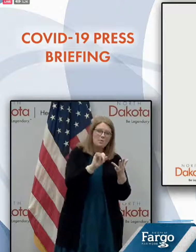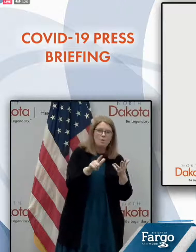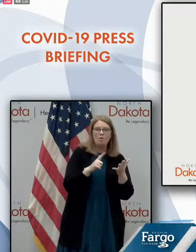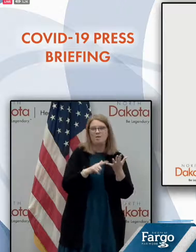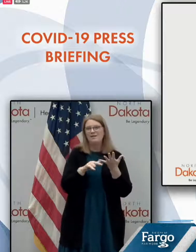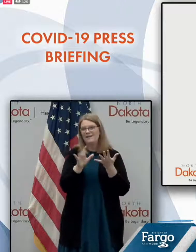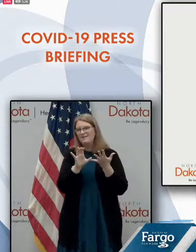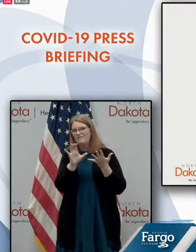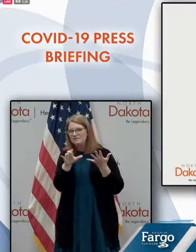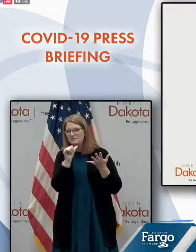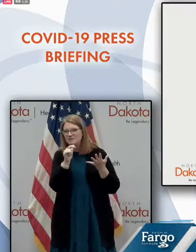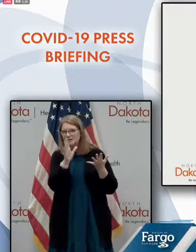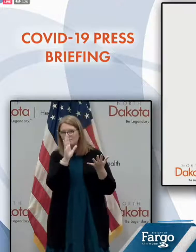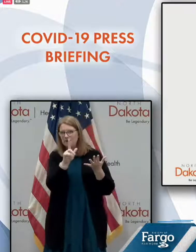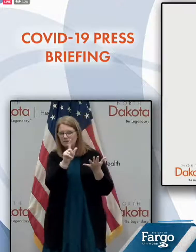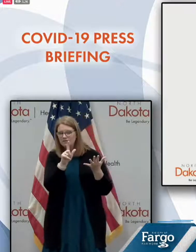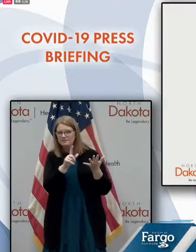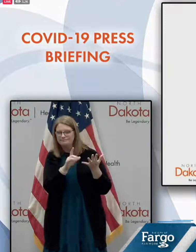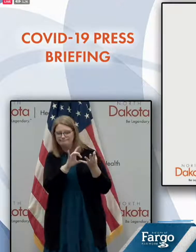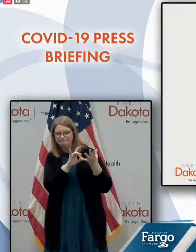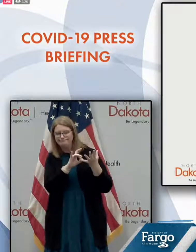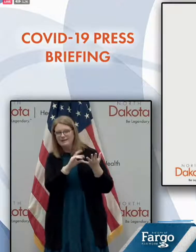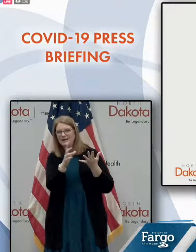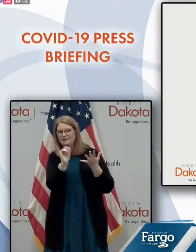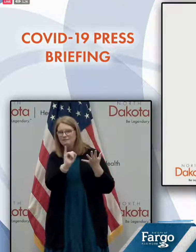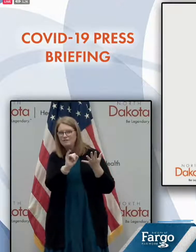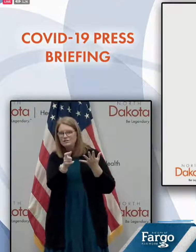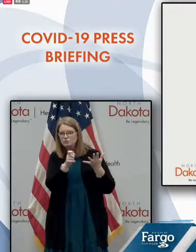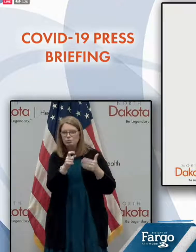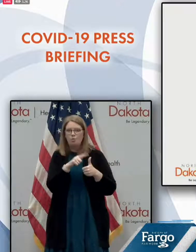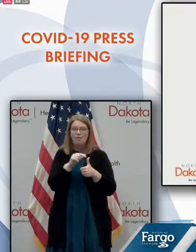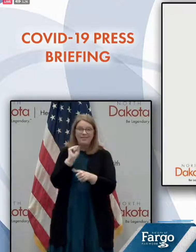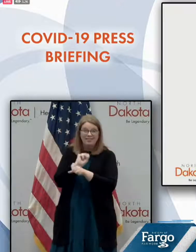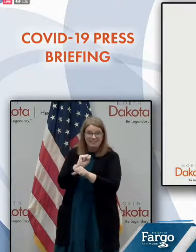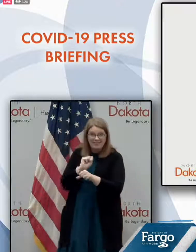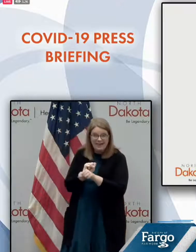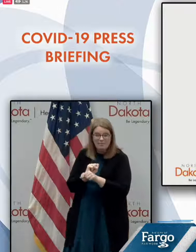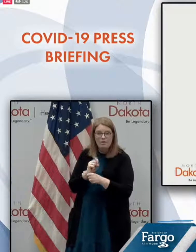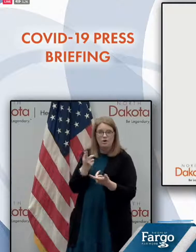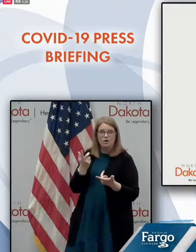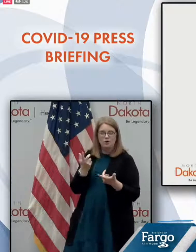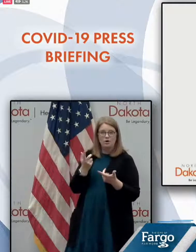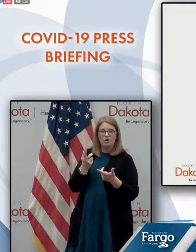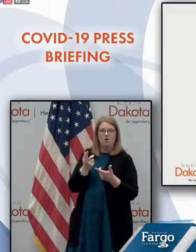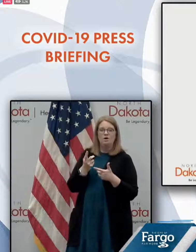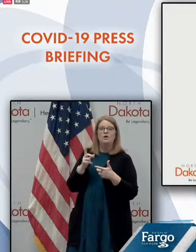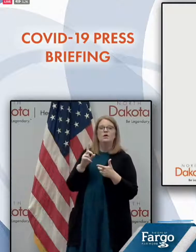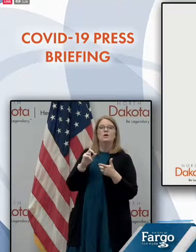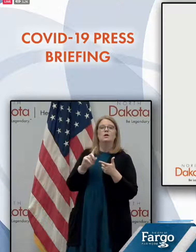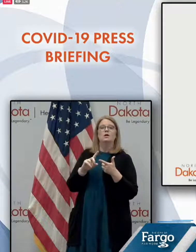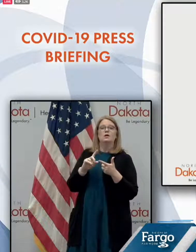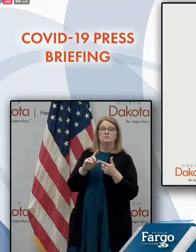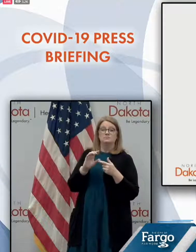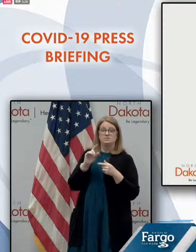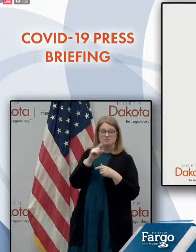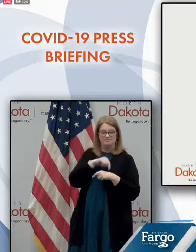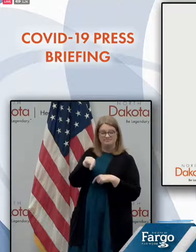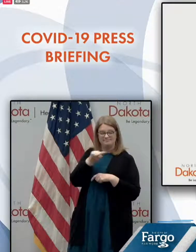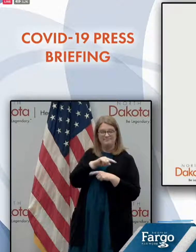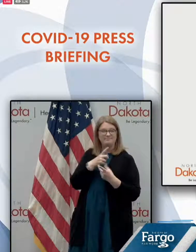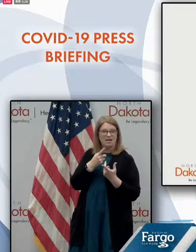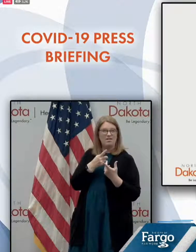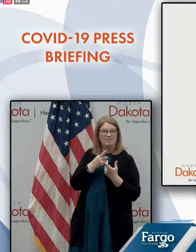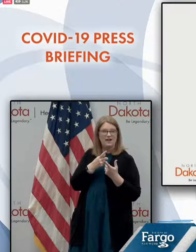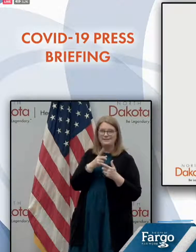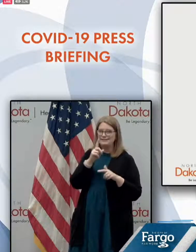not directly related to infection control, labor except to install infection control improvements.